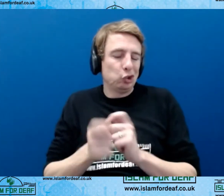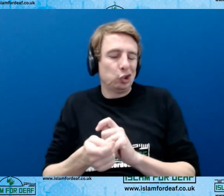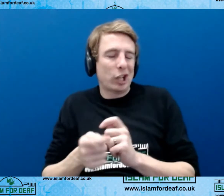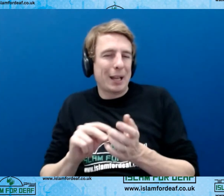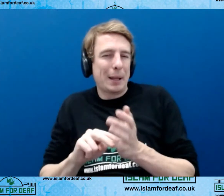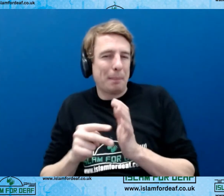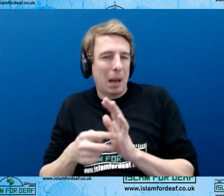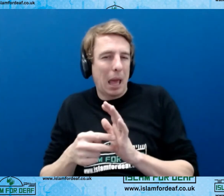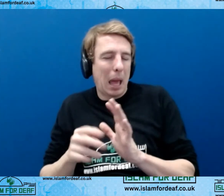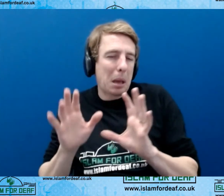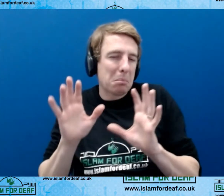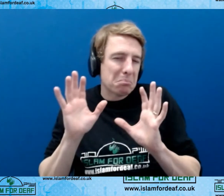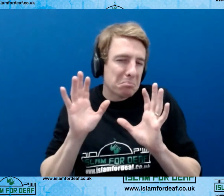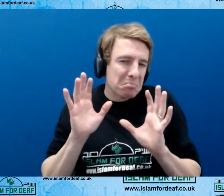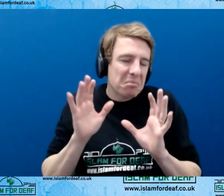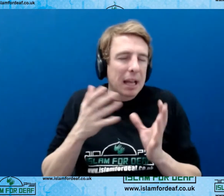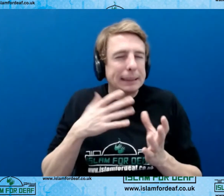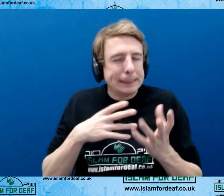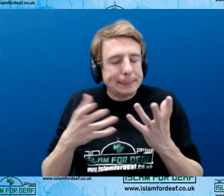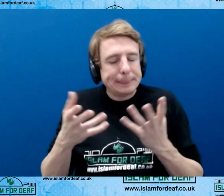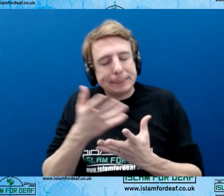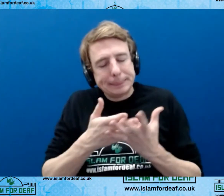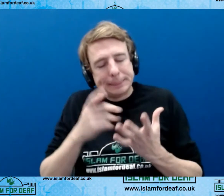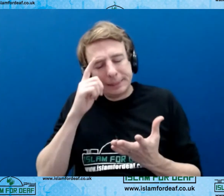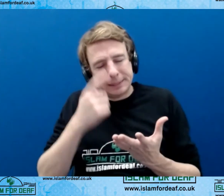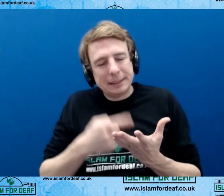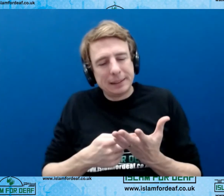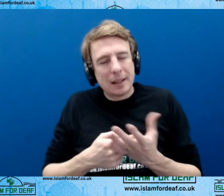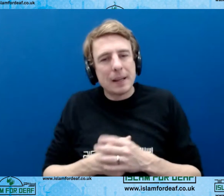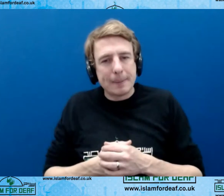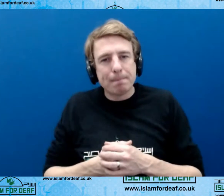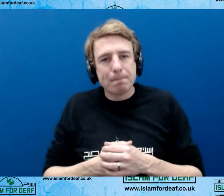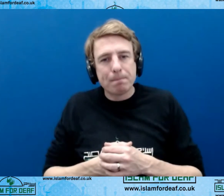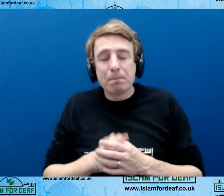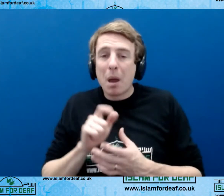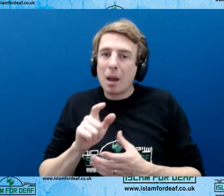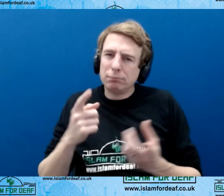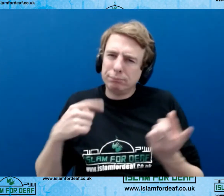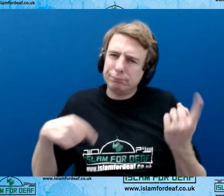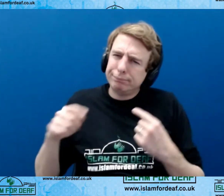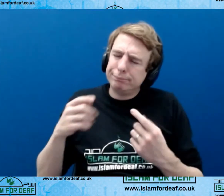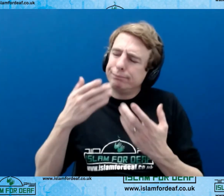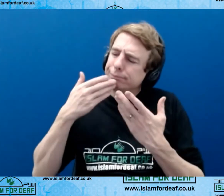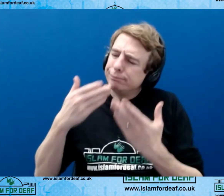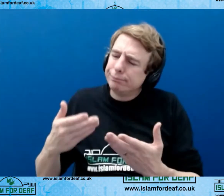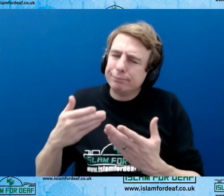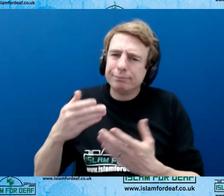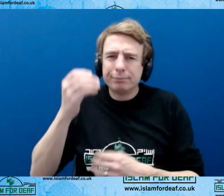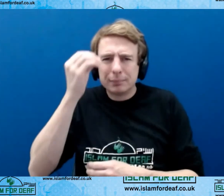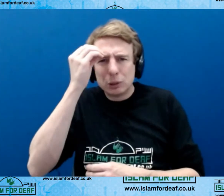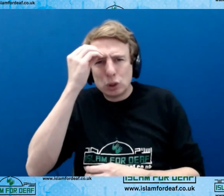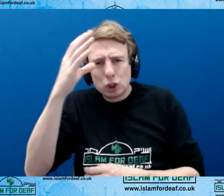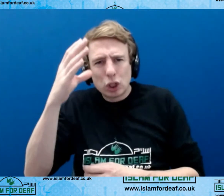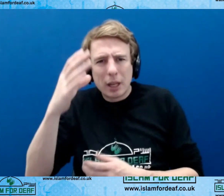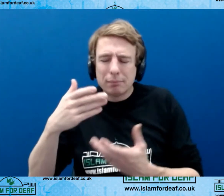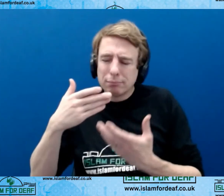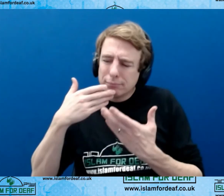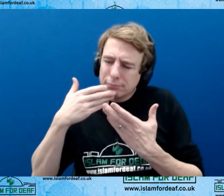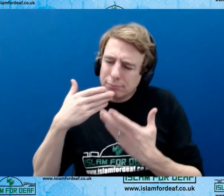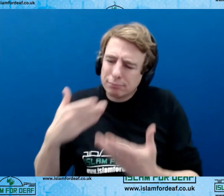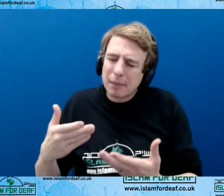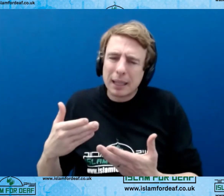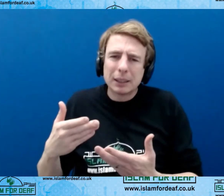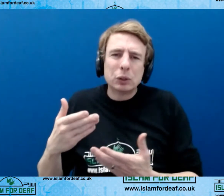great education, such a great series of lessons, and may he accept from our Shaykh and open up for him, and